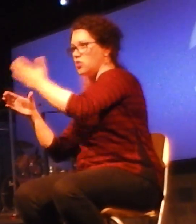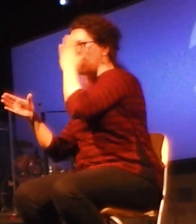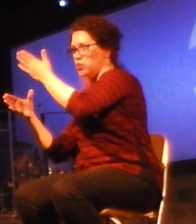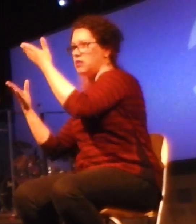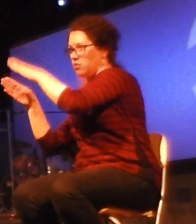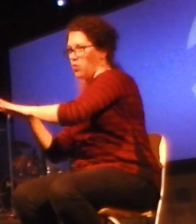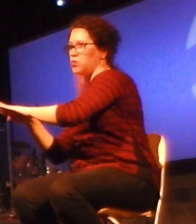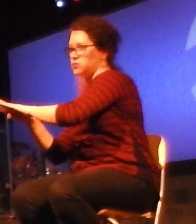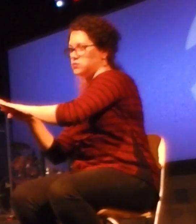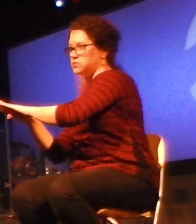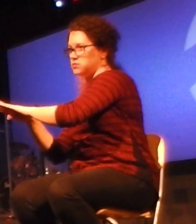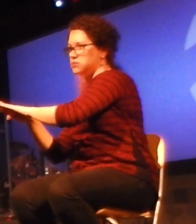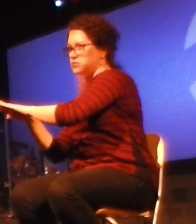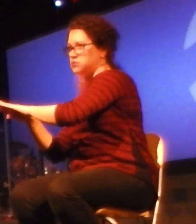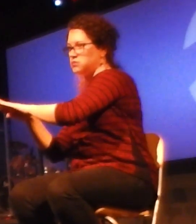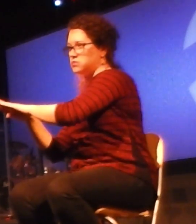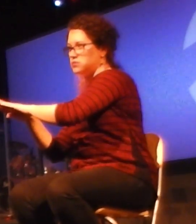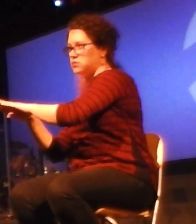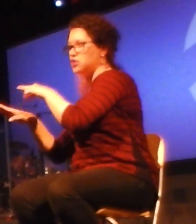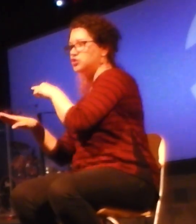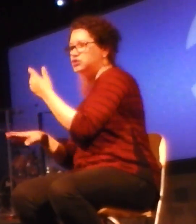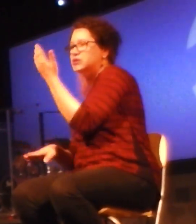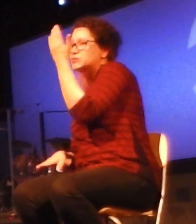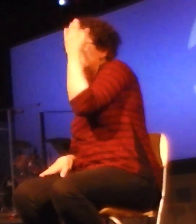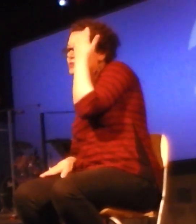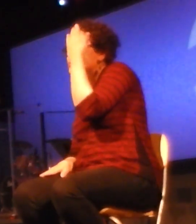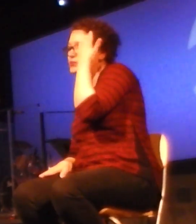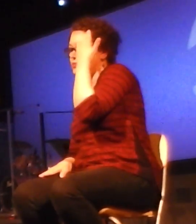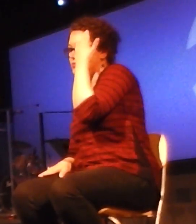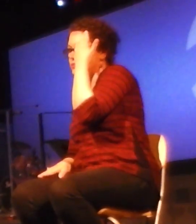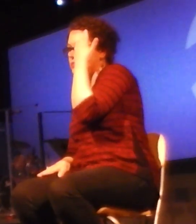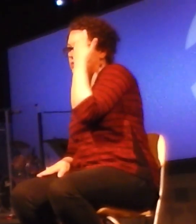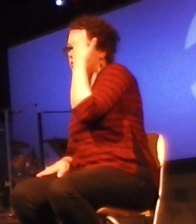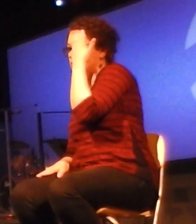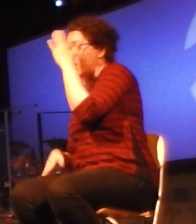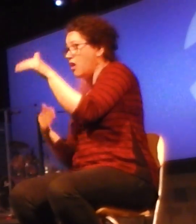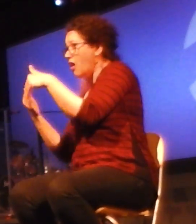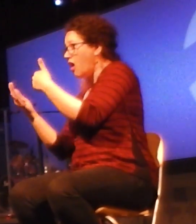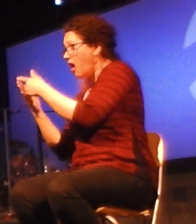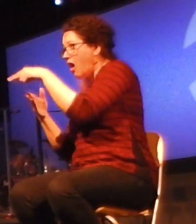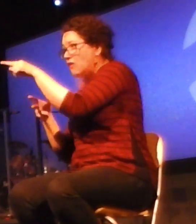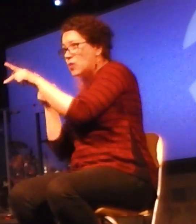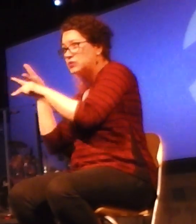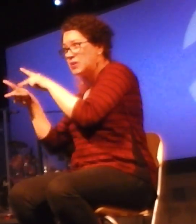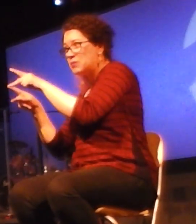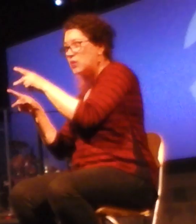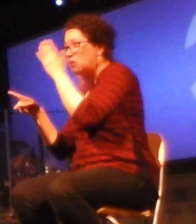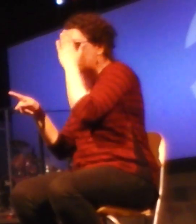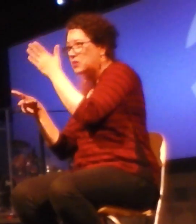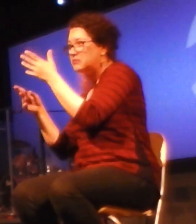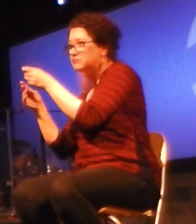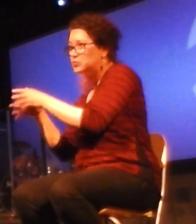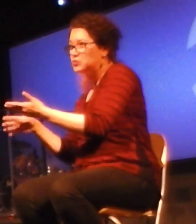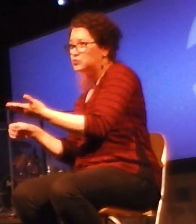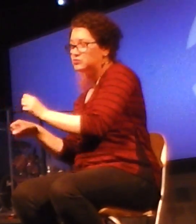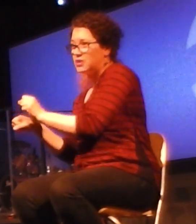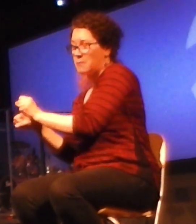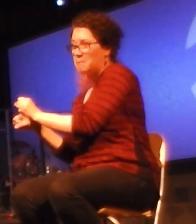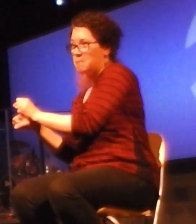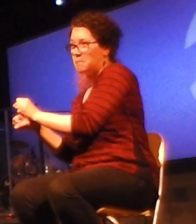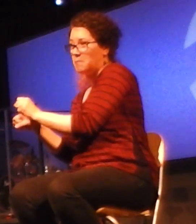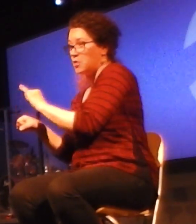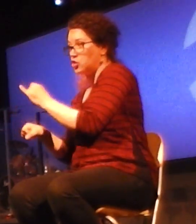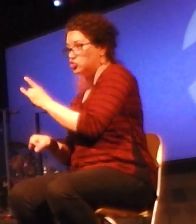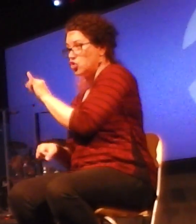to close. She knew all along that all of those people were going to lose their job. And what Jody